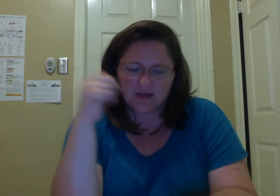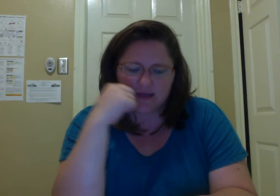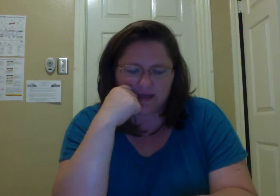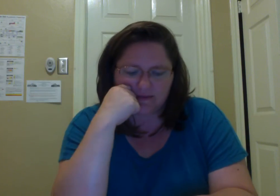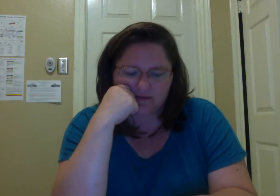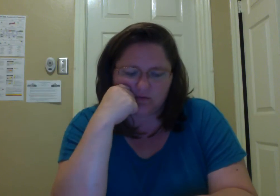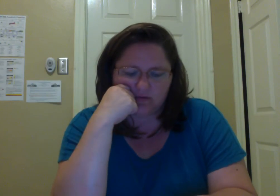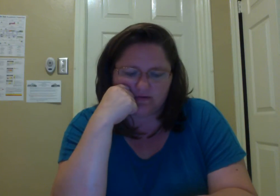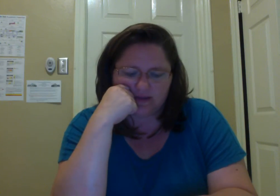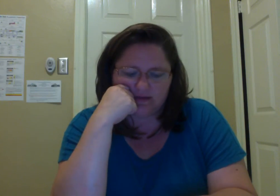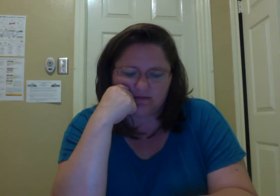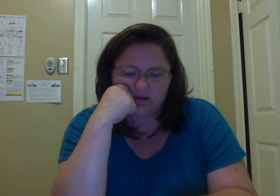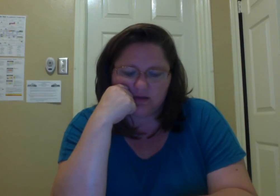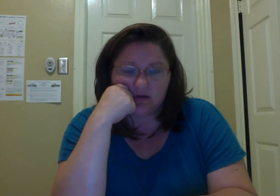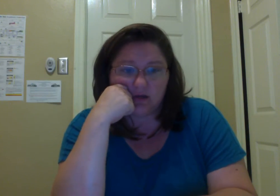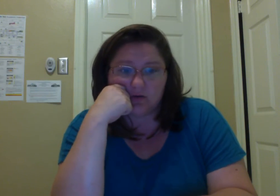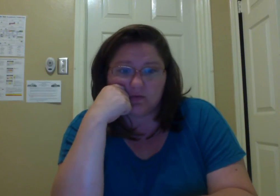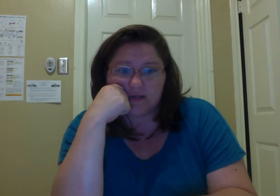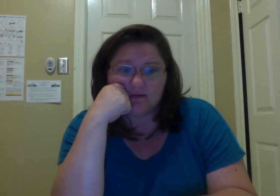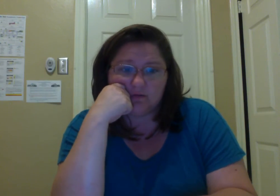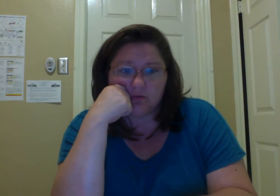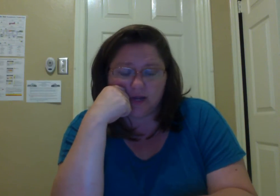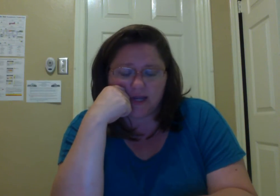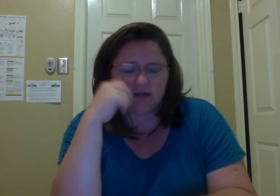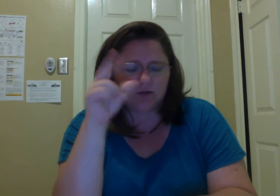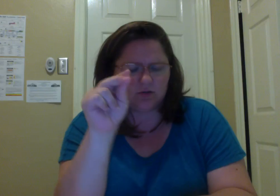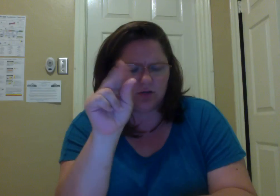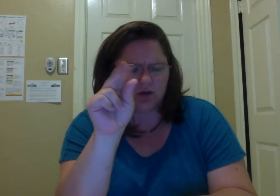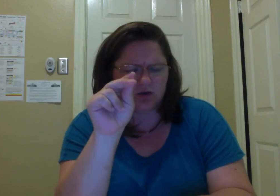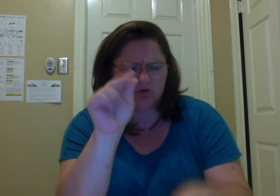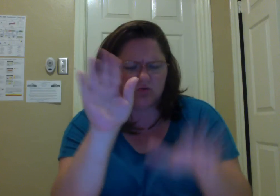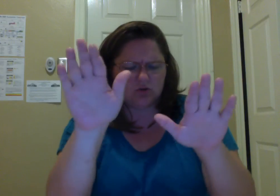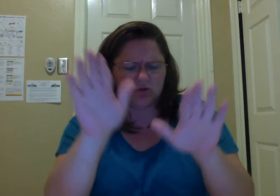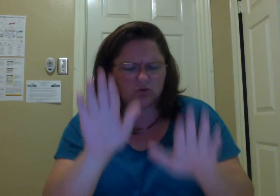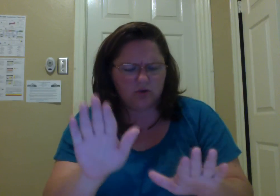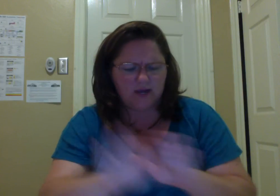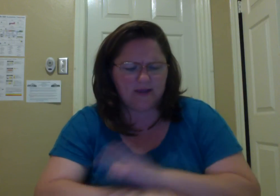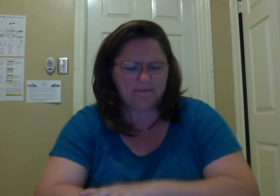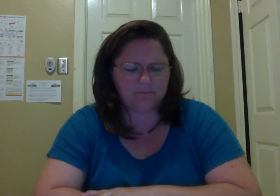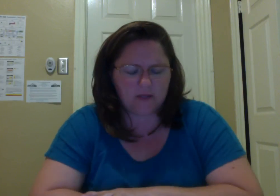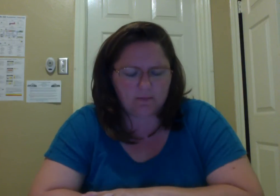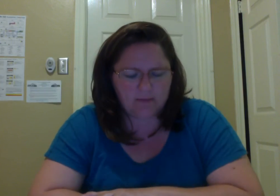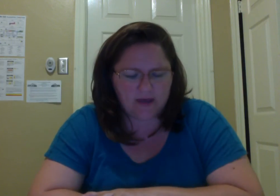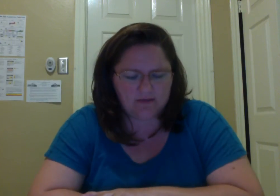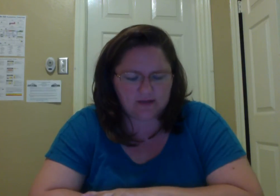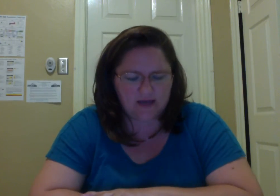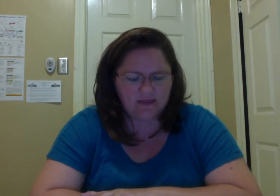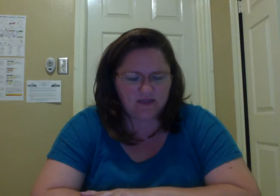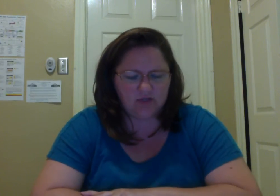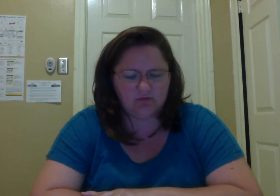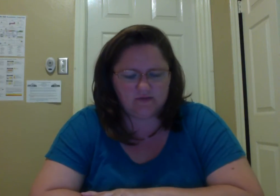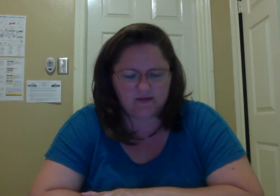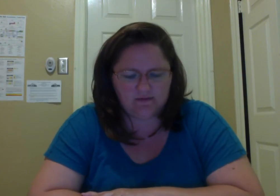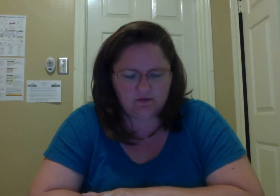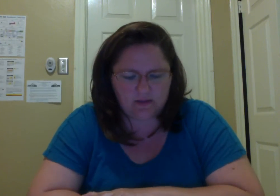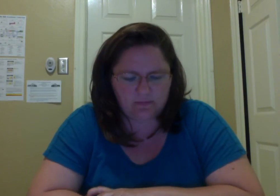And then Laura says, no, it's great. No, great. Max, I think you dancing around the